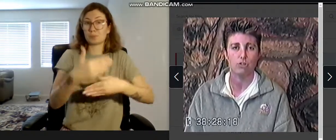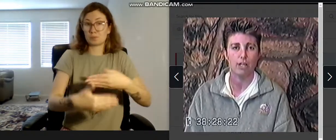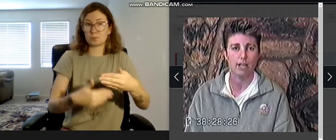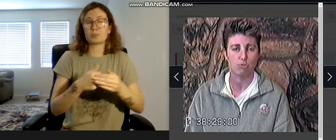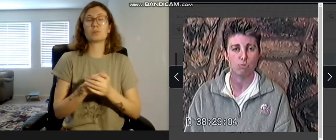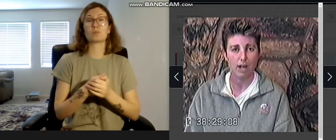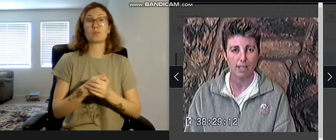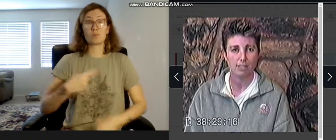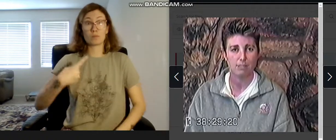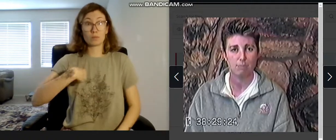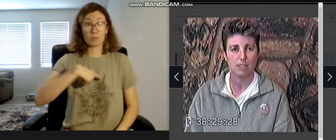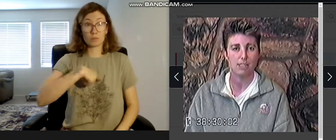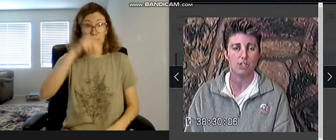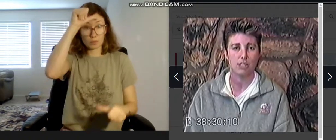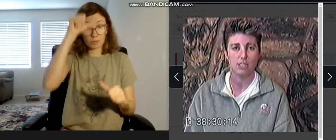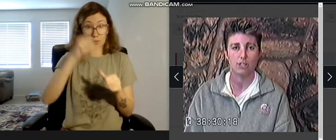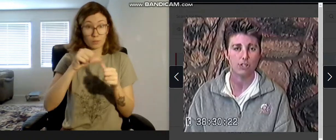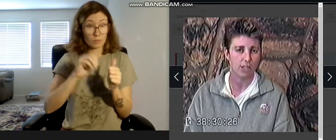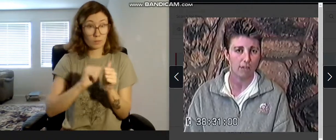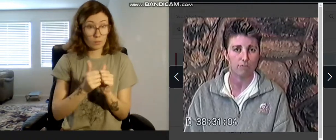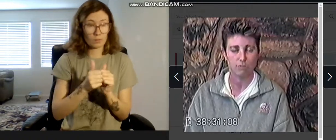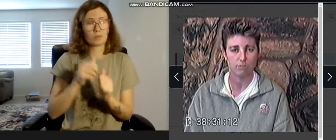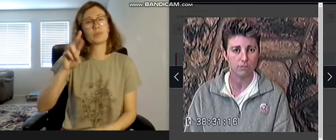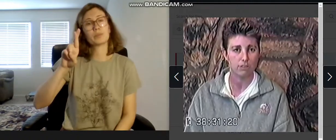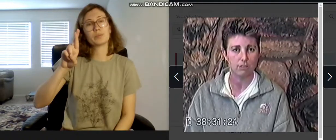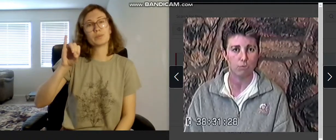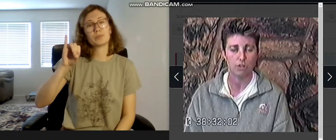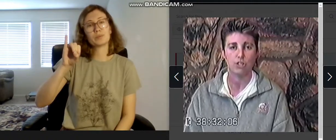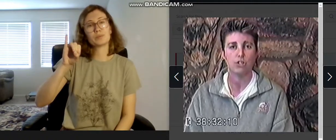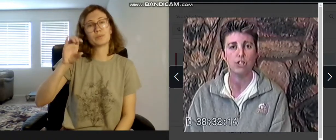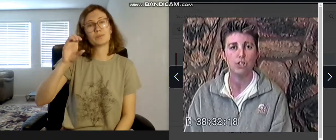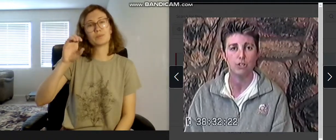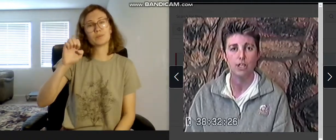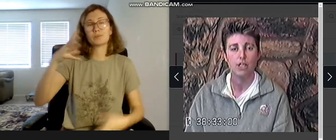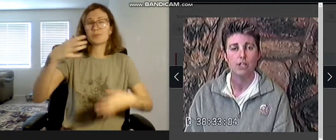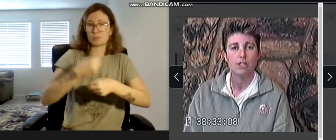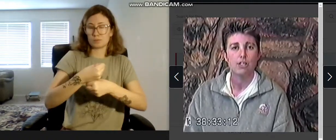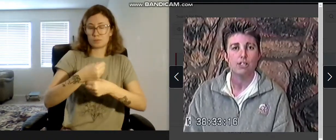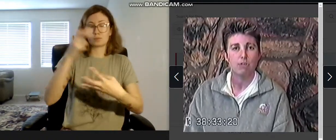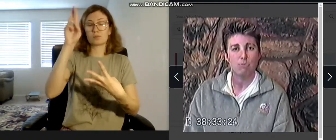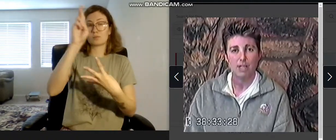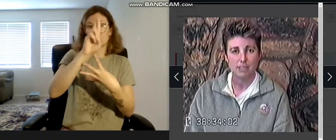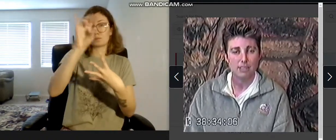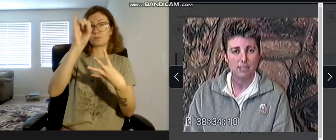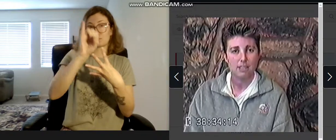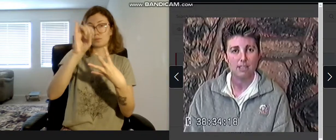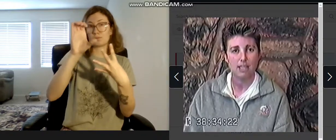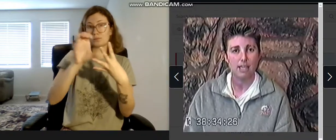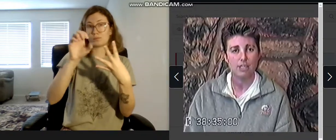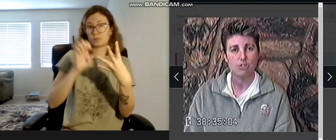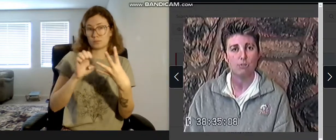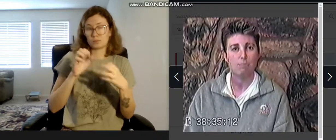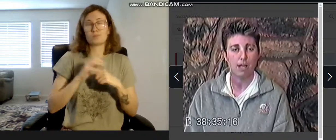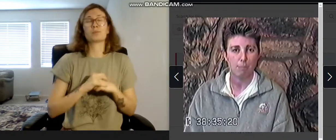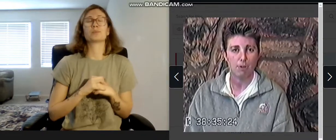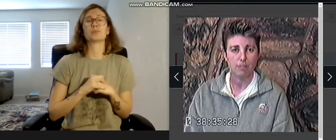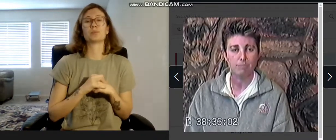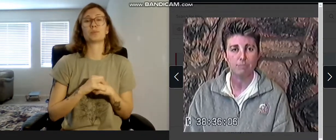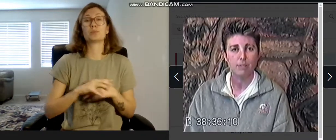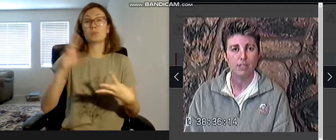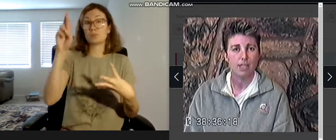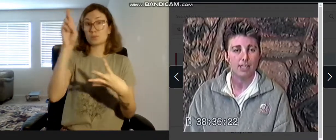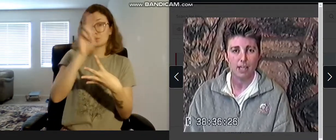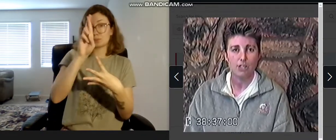you do as RICE, because each of these letters stand for the four things you're going to do. You're going to rest that injured body